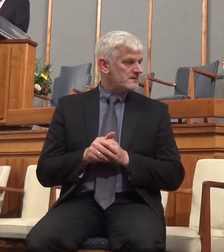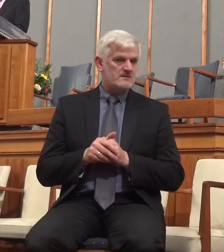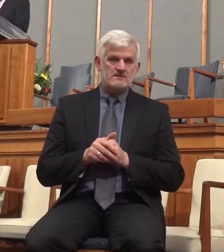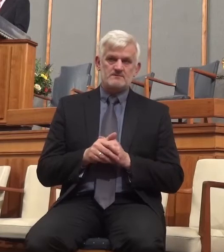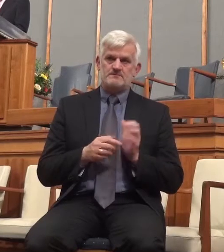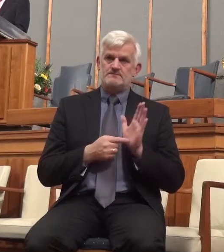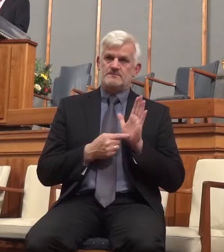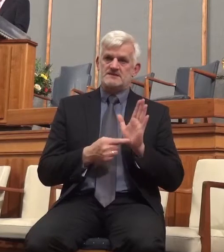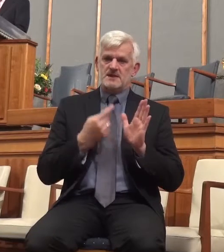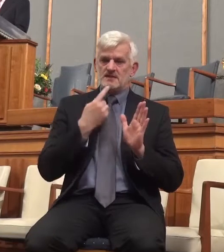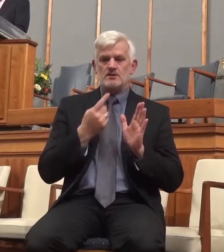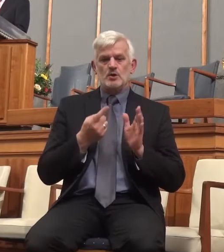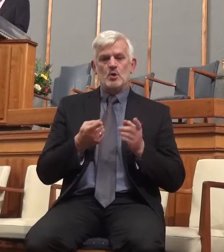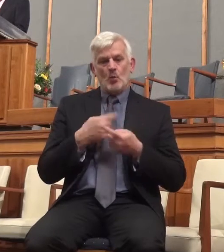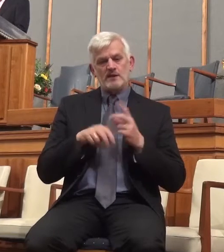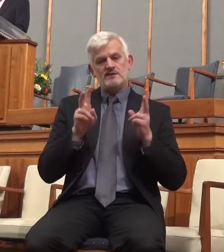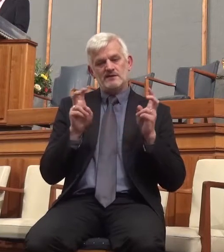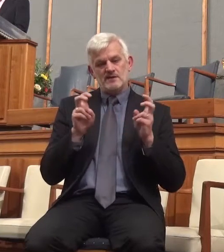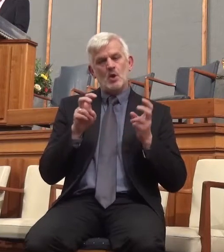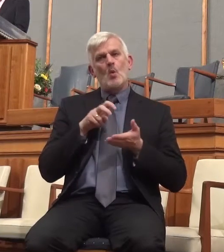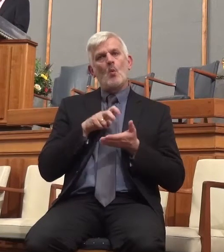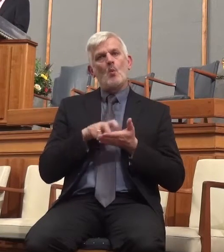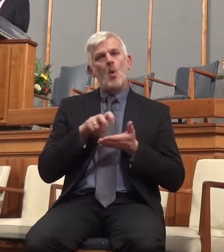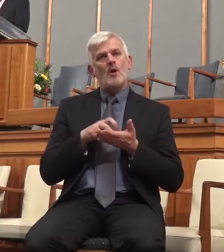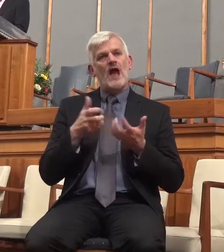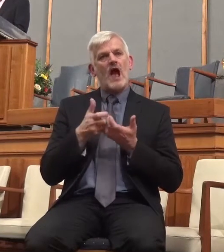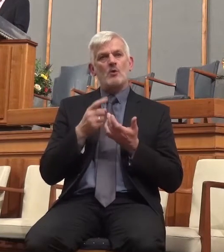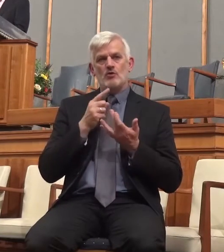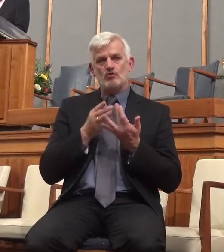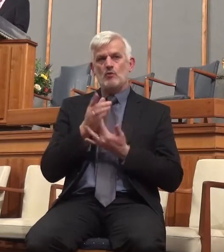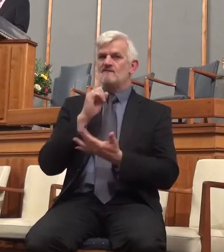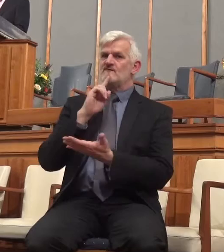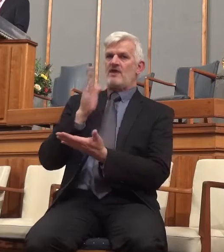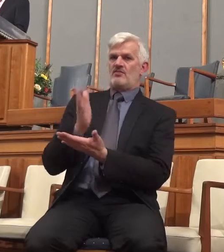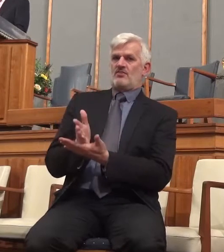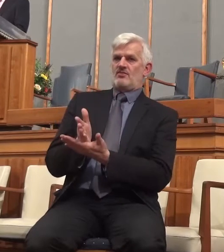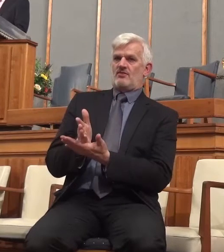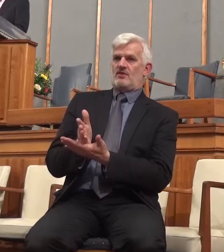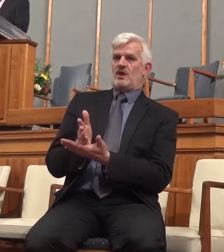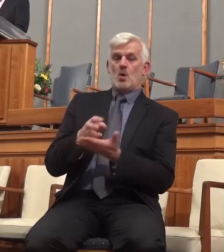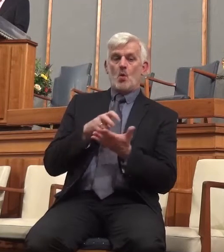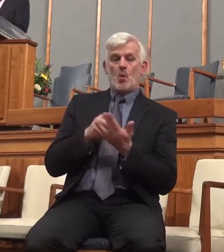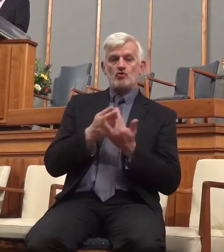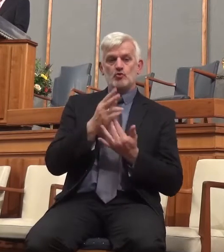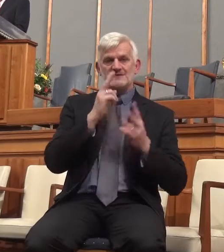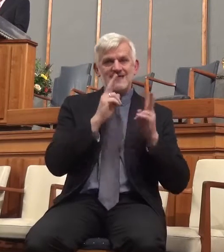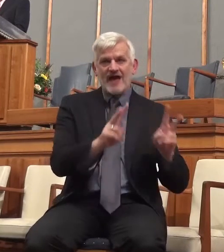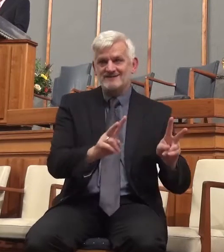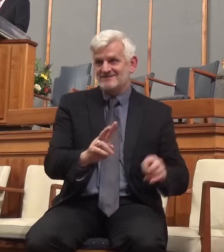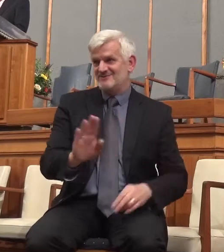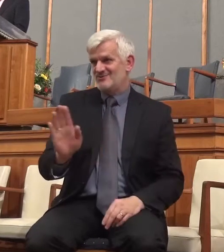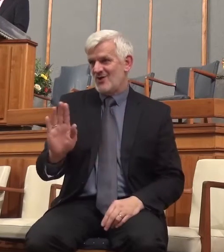walk by faith, not by sight. Very famous words. We walk by